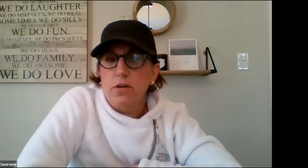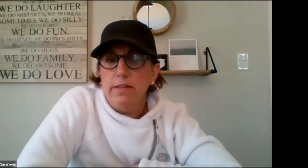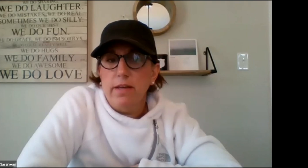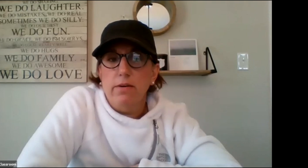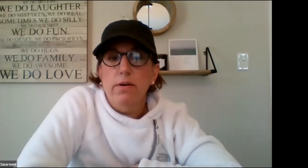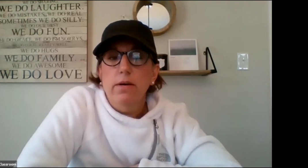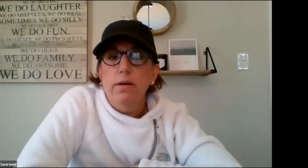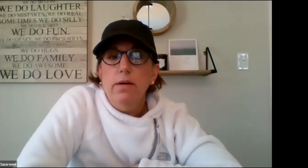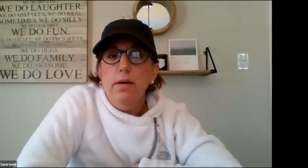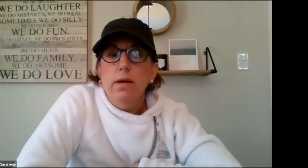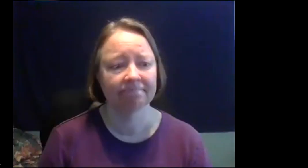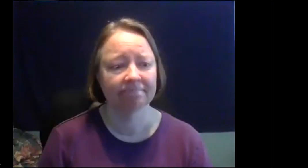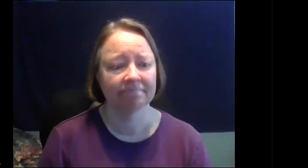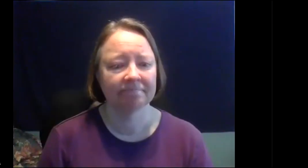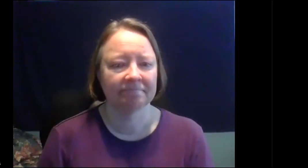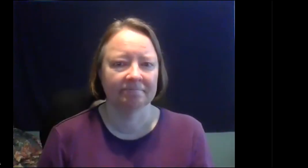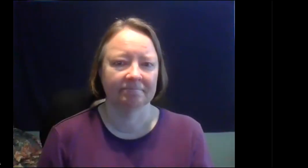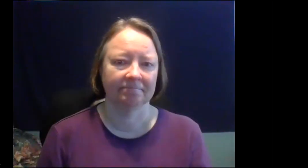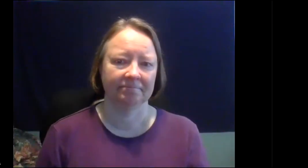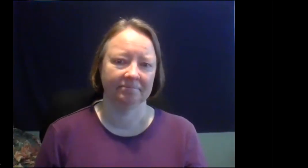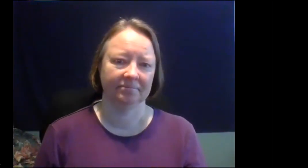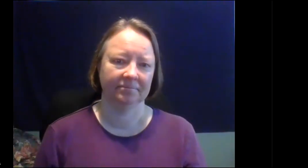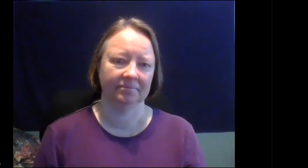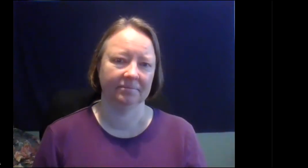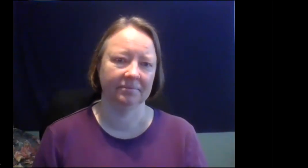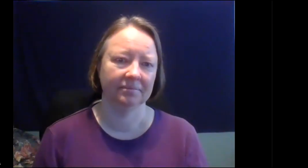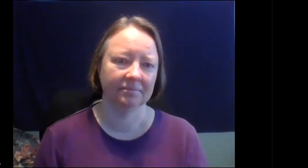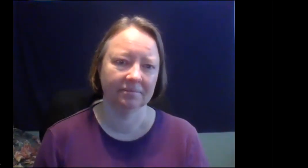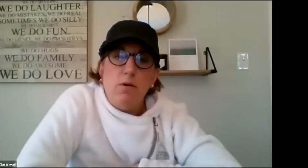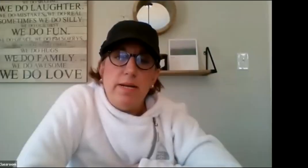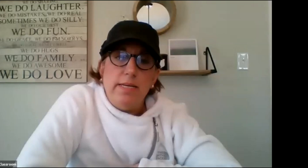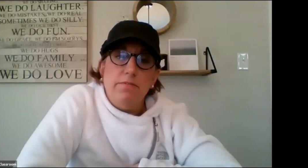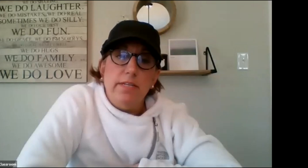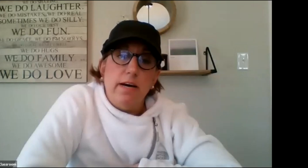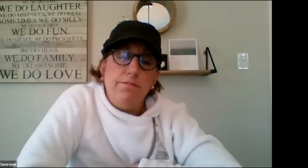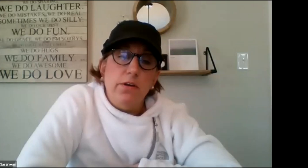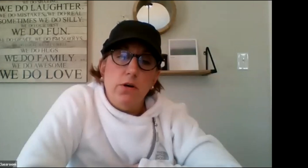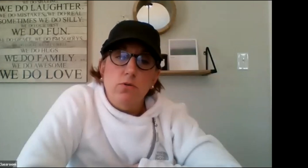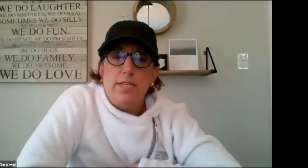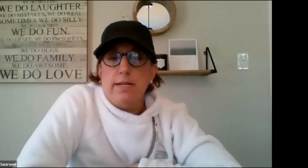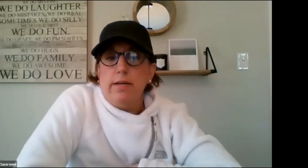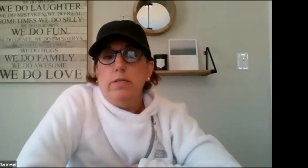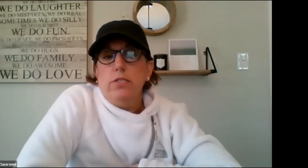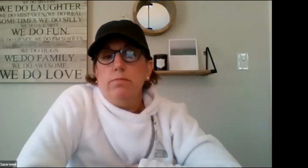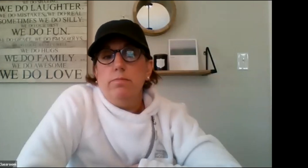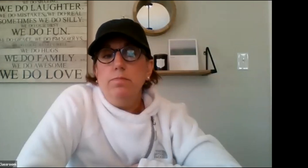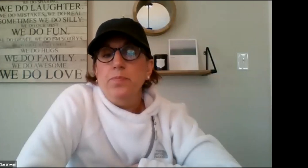great. Thank you. Mm-hmm. Next question is there a statistic on how many of the deaf know sign language?